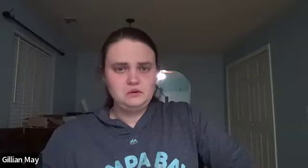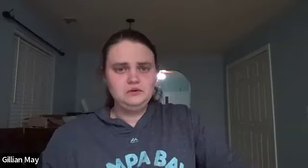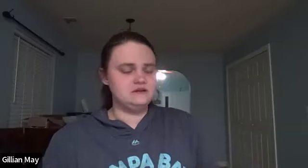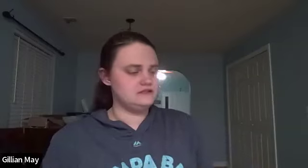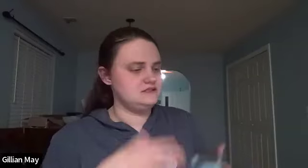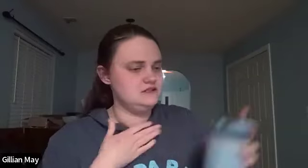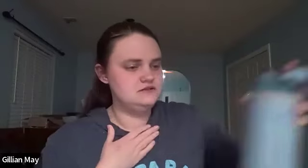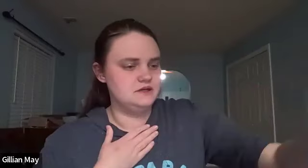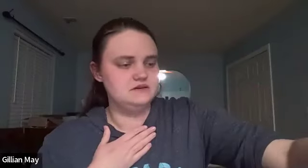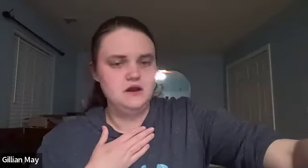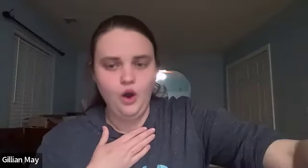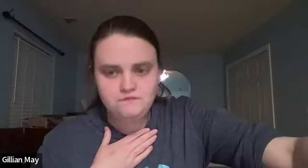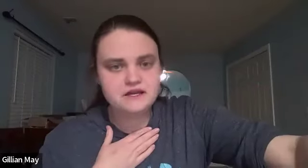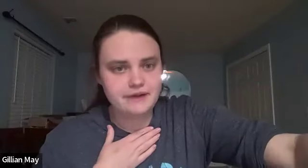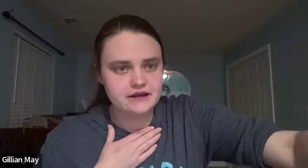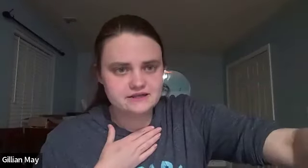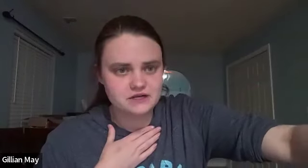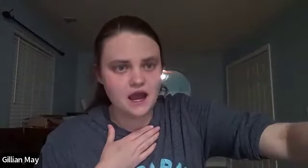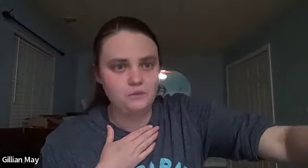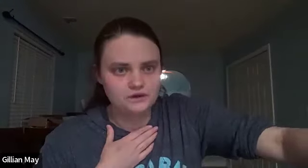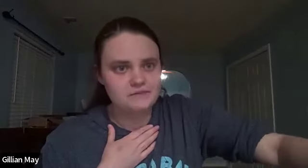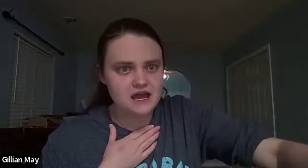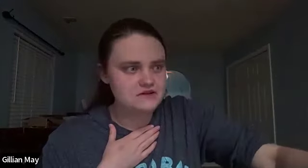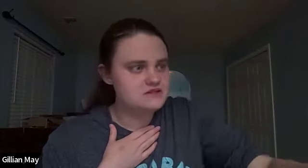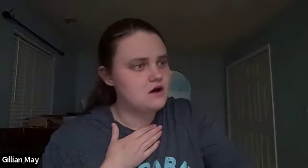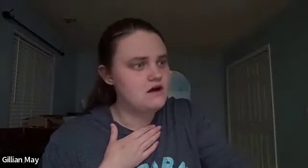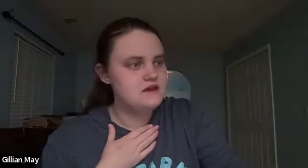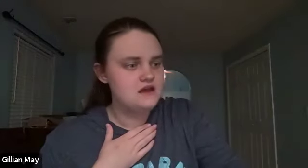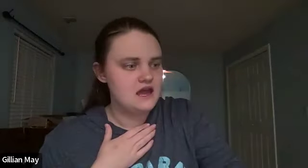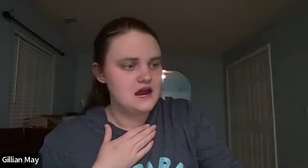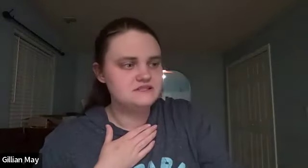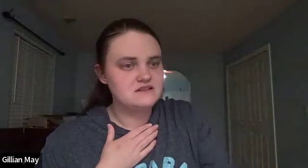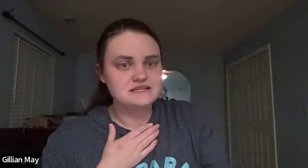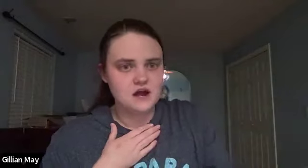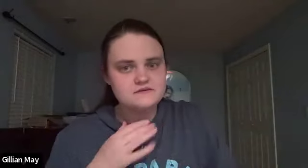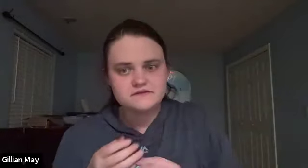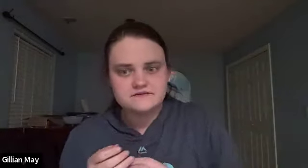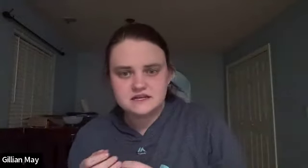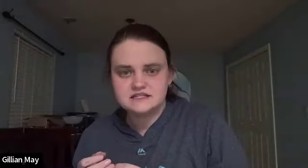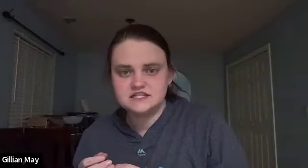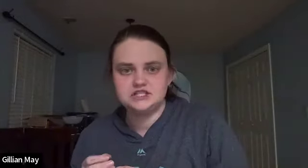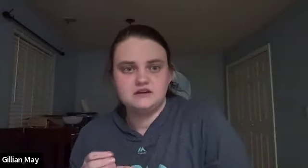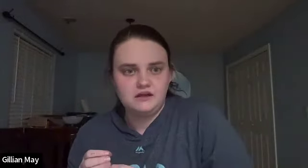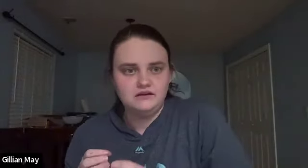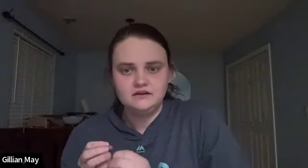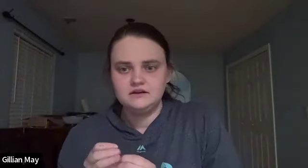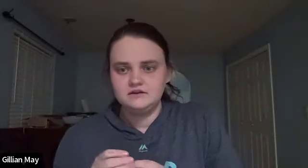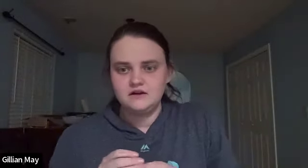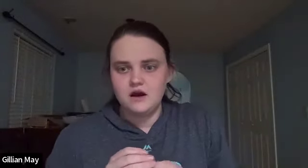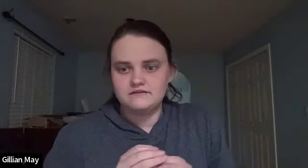Oh, excuse me. Hopefully by next week I will not be having this cough and having to like stop every 5 seconds to just cough. It's